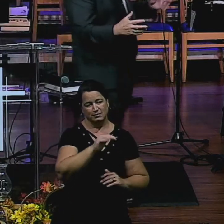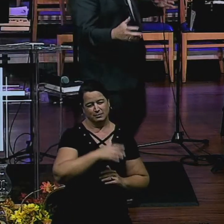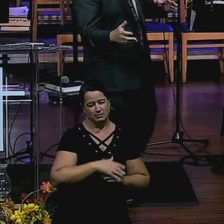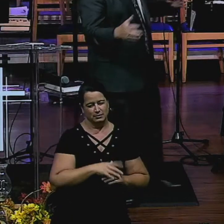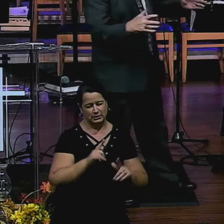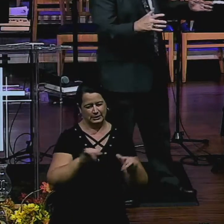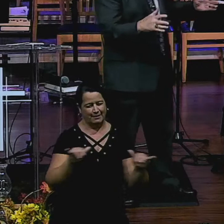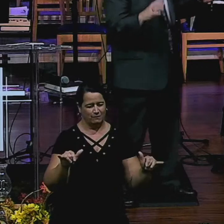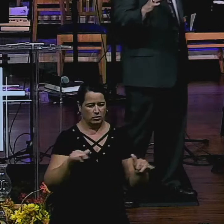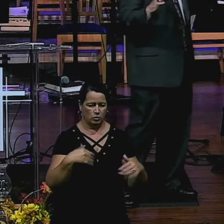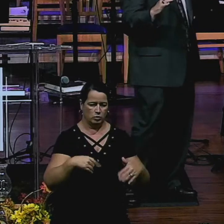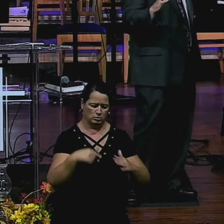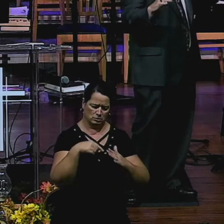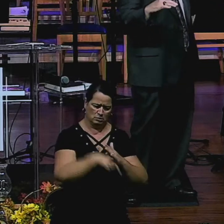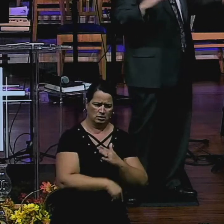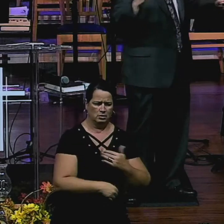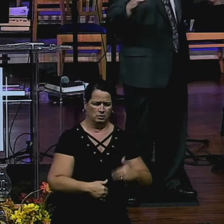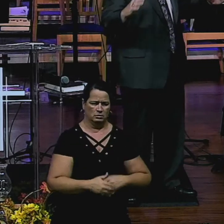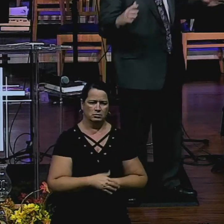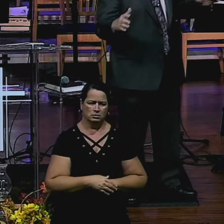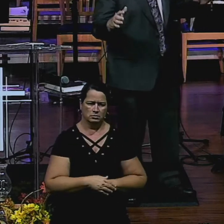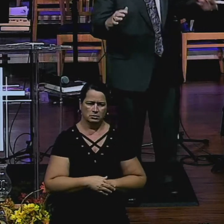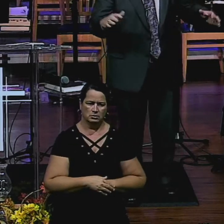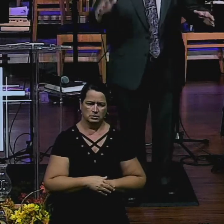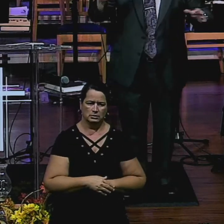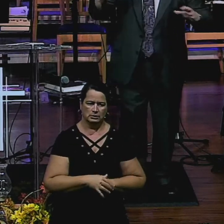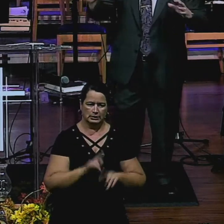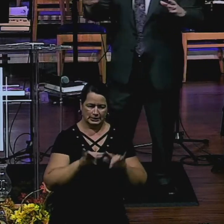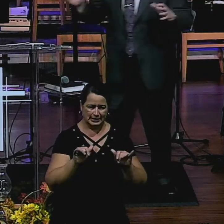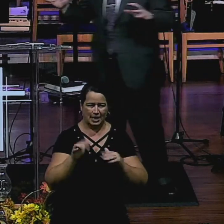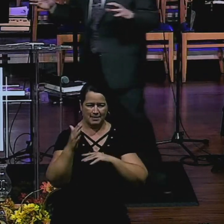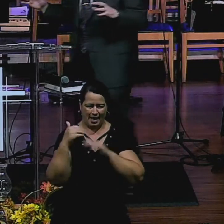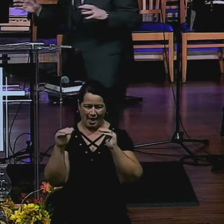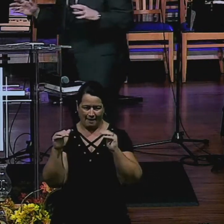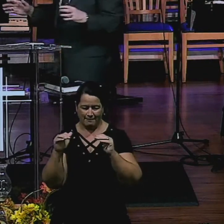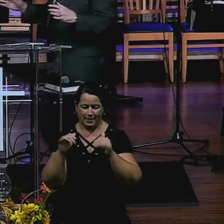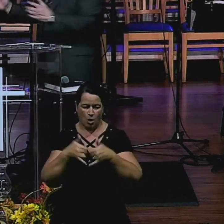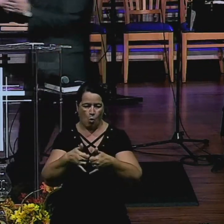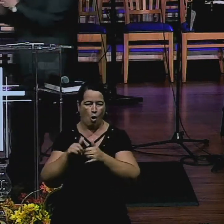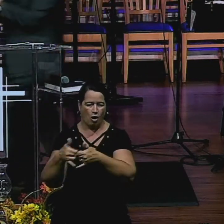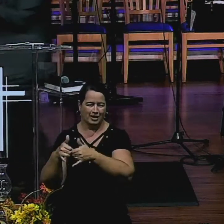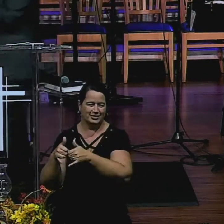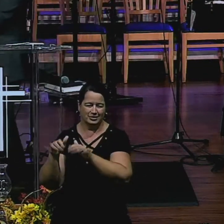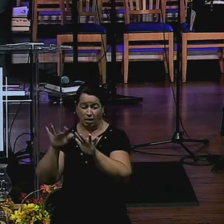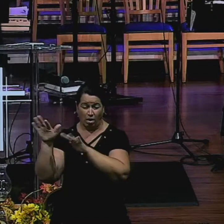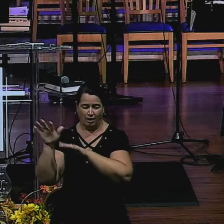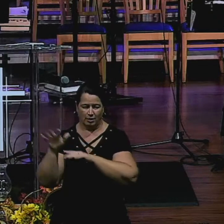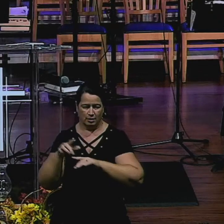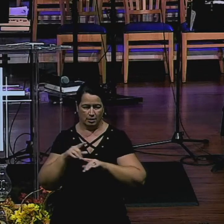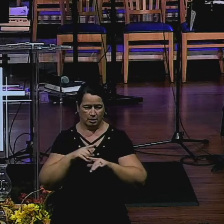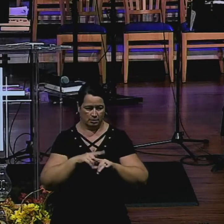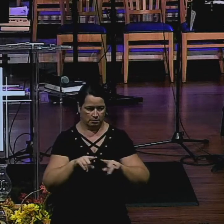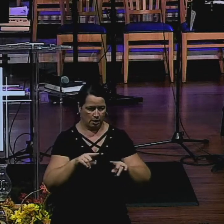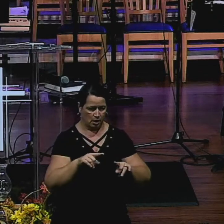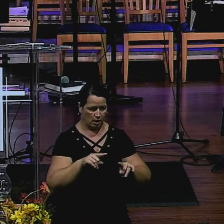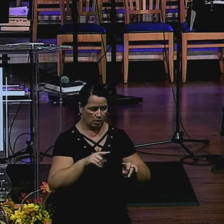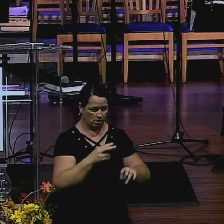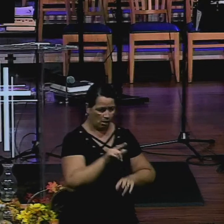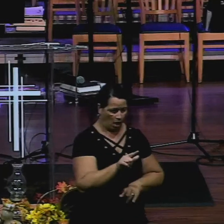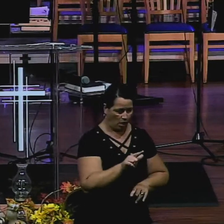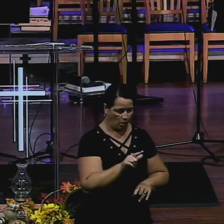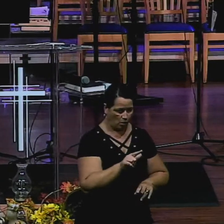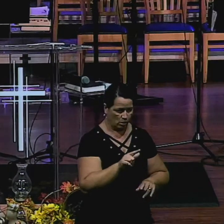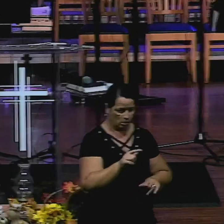did, be even greater punishment. There, just like in heaven, there'll be rewards. In hell, there'll probably be some different things going on. But here's the part. It's Christless. And